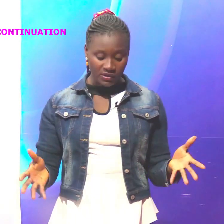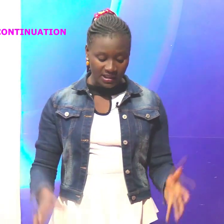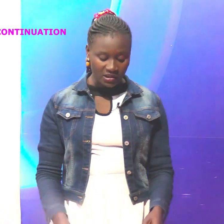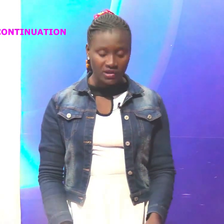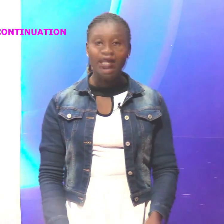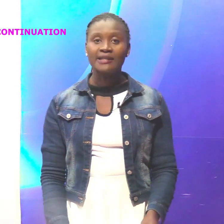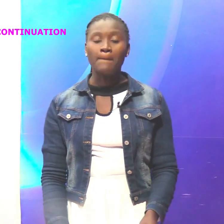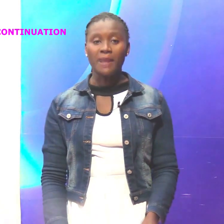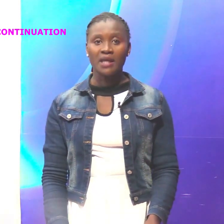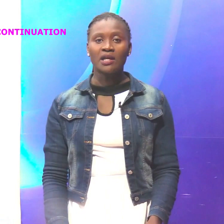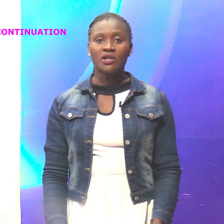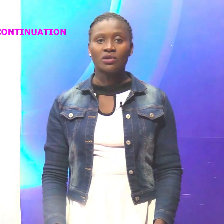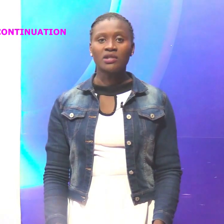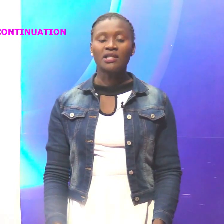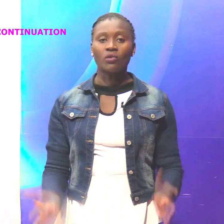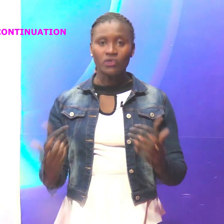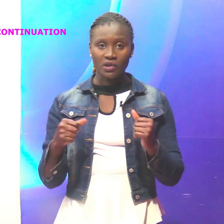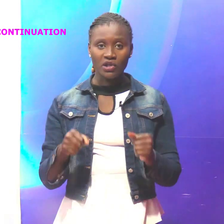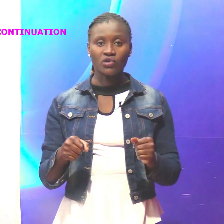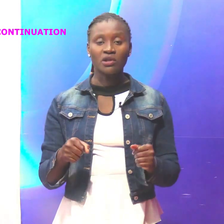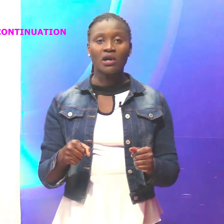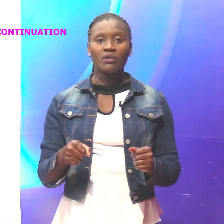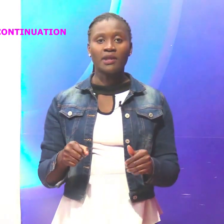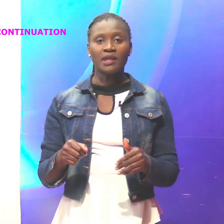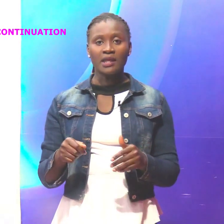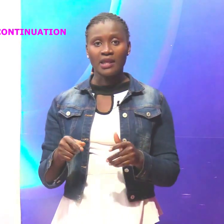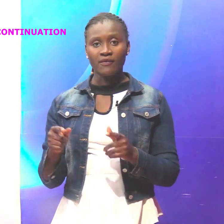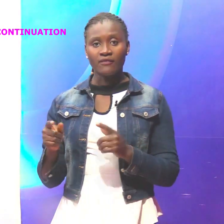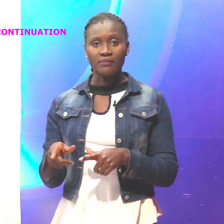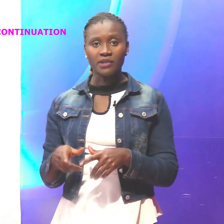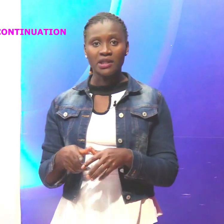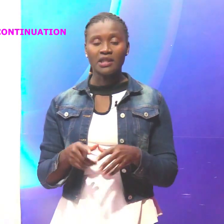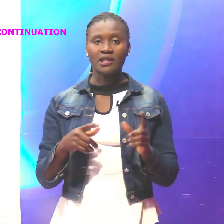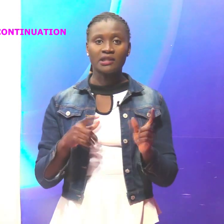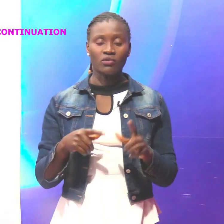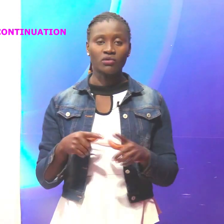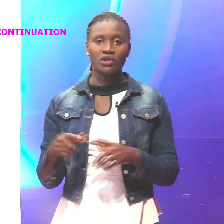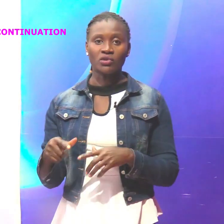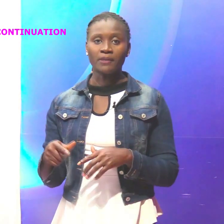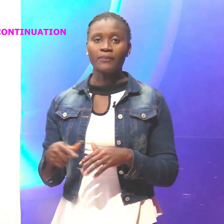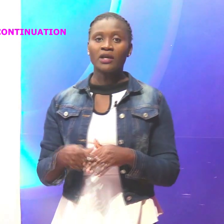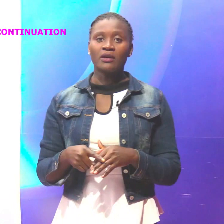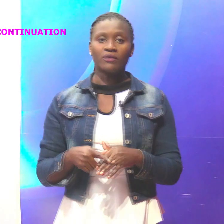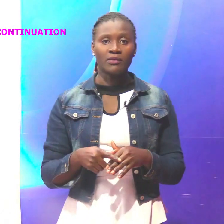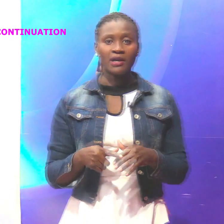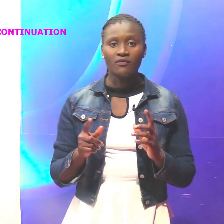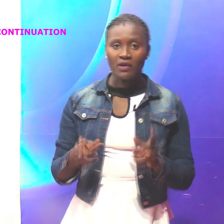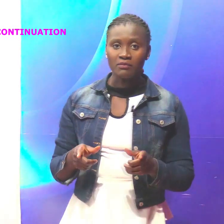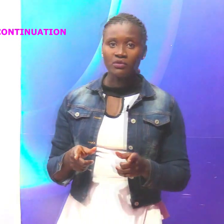with letter P. So these are continuation in the verbs. These are just a continuation from the verbs what we